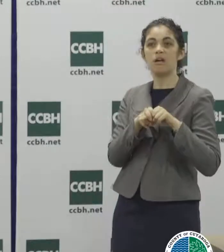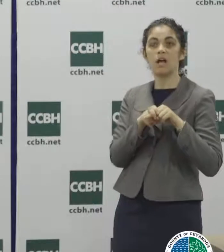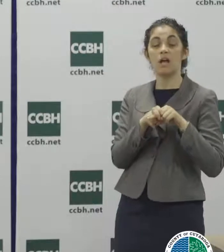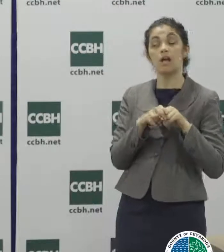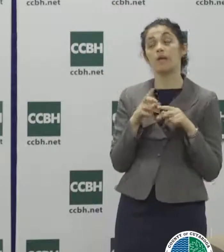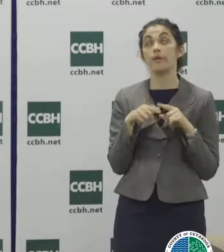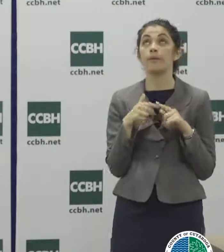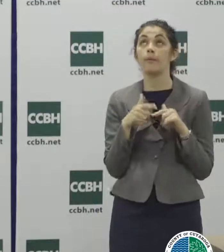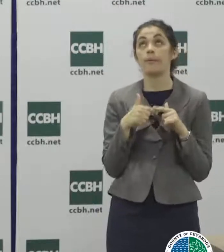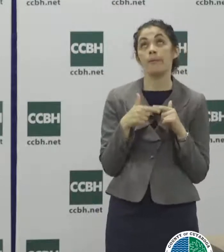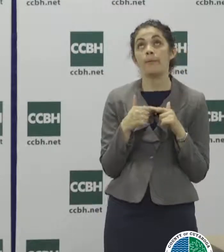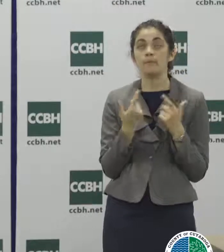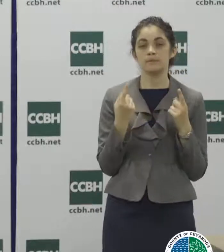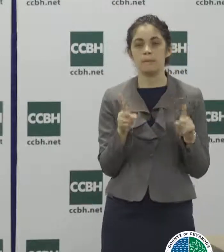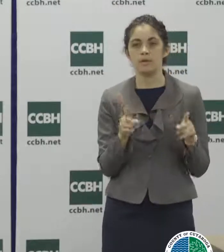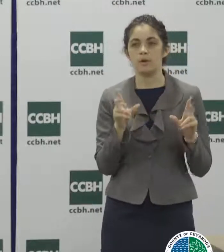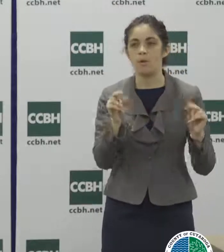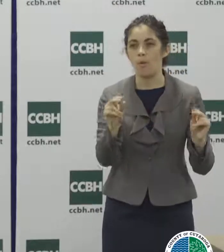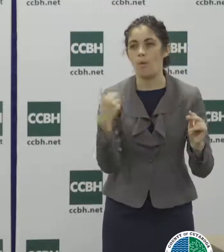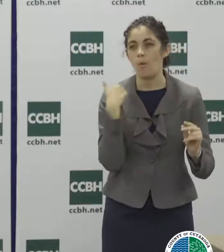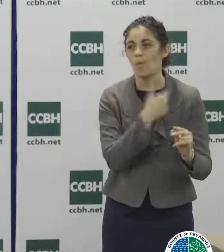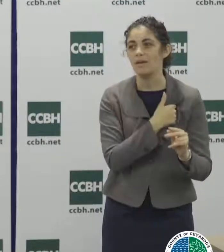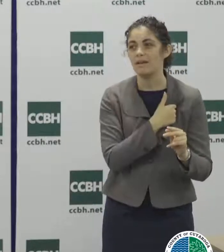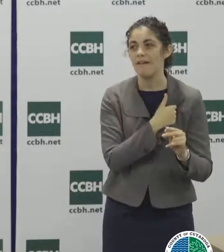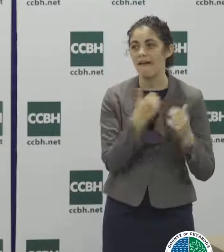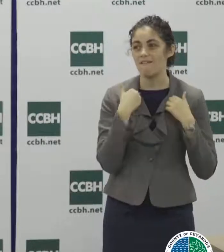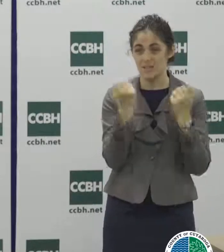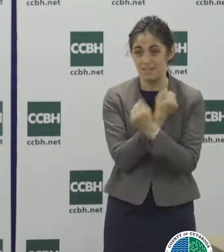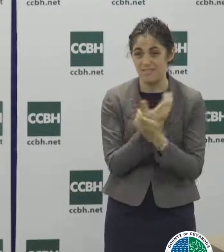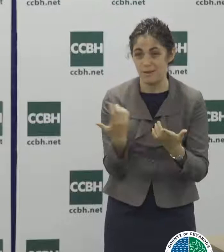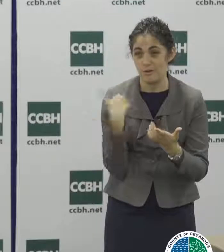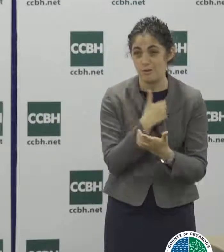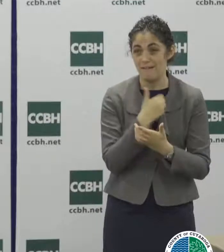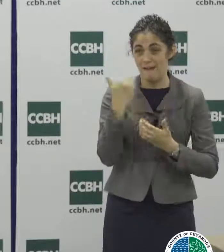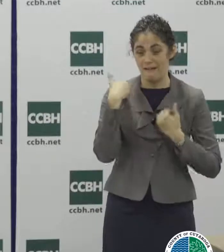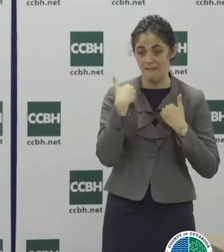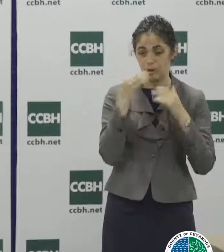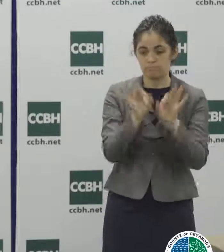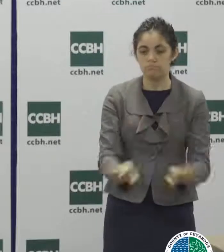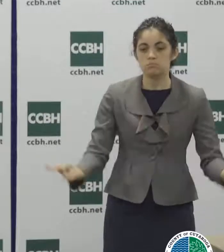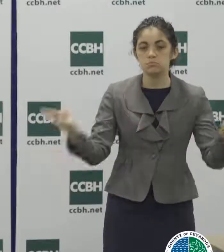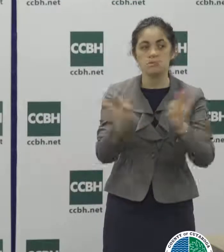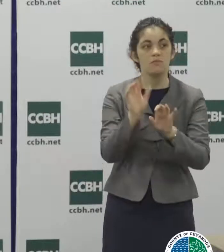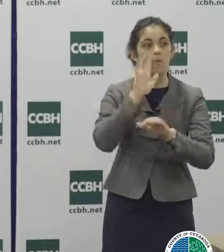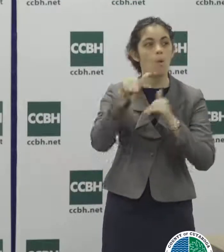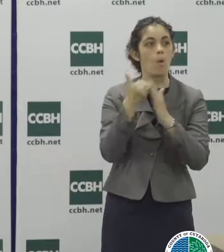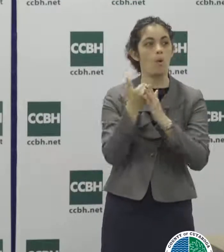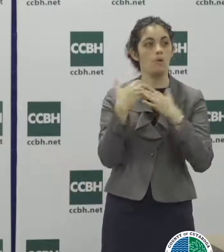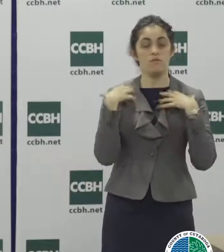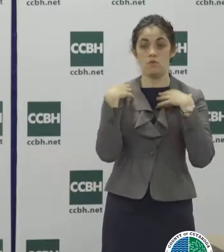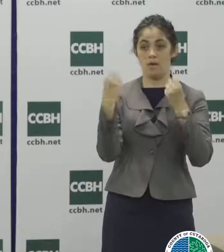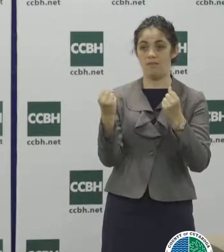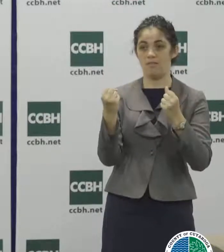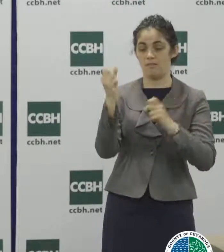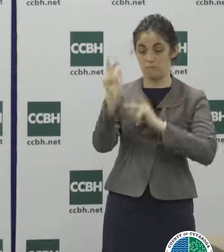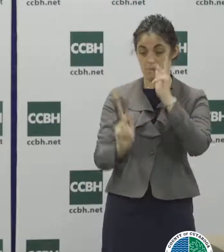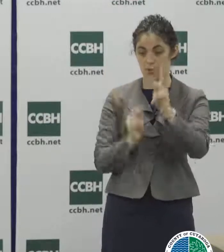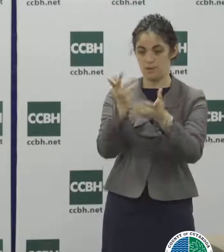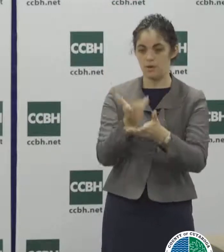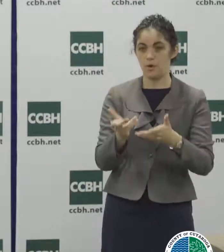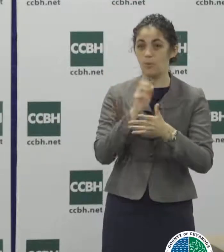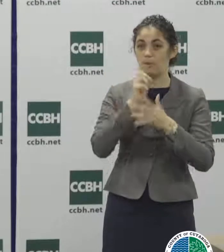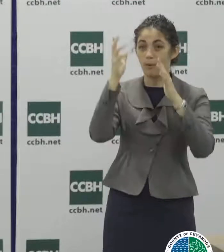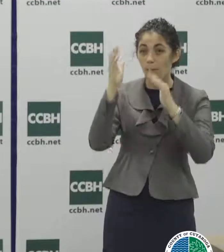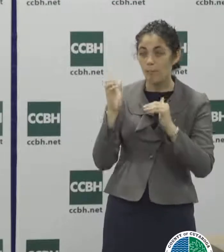tower twiddling our thumbs. We are trying to make what we do relevant to the health of human beings. And I had